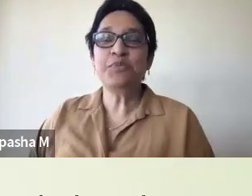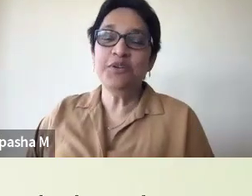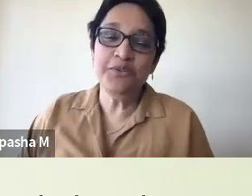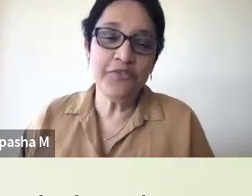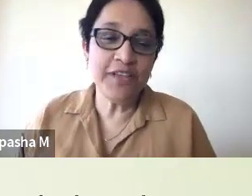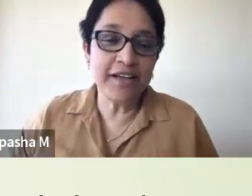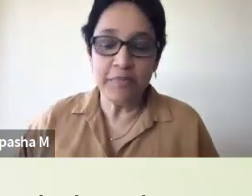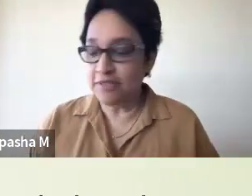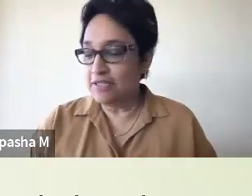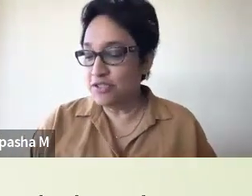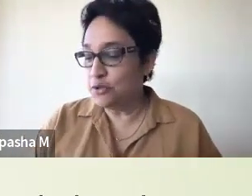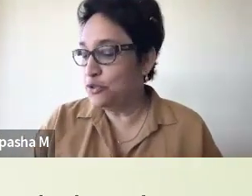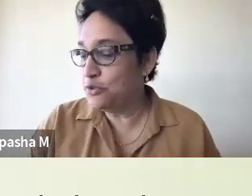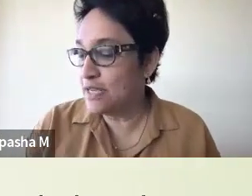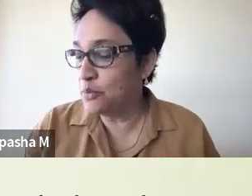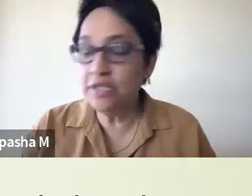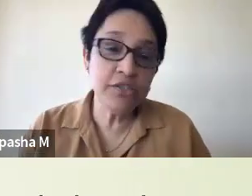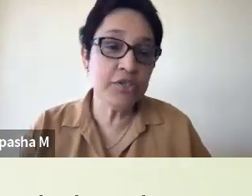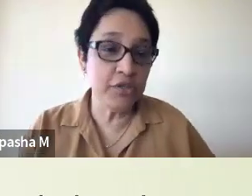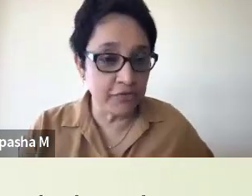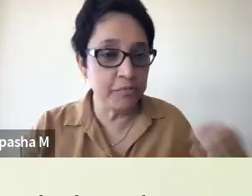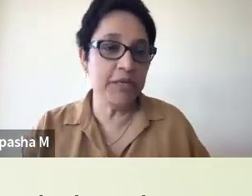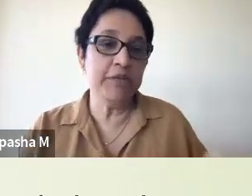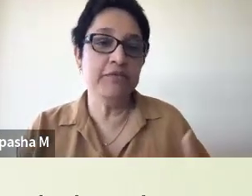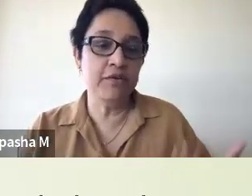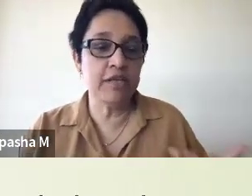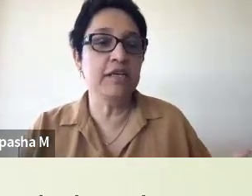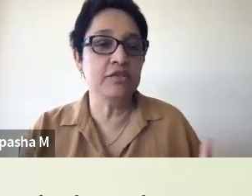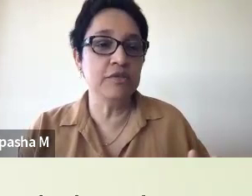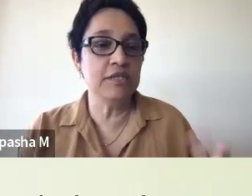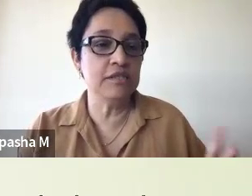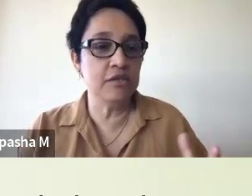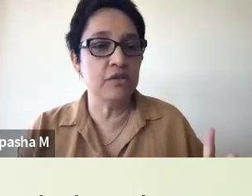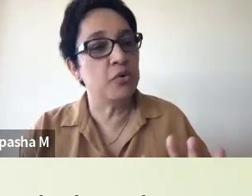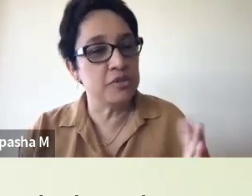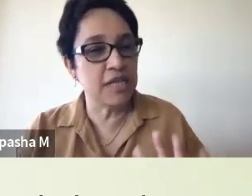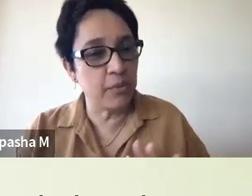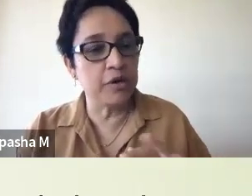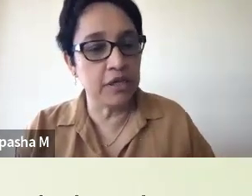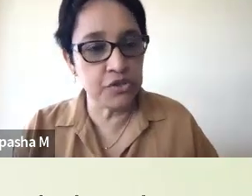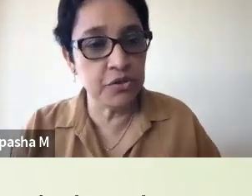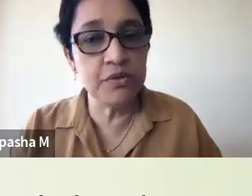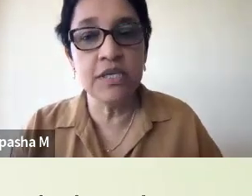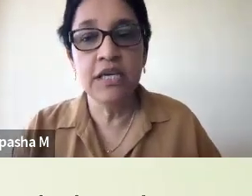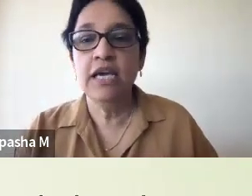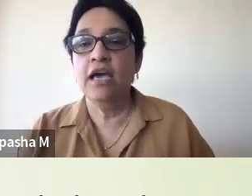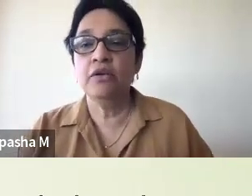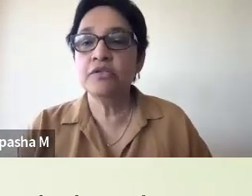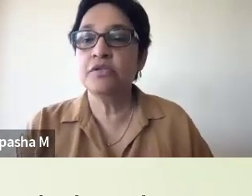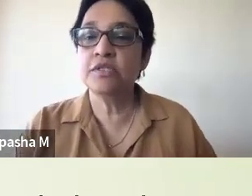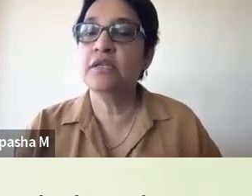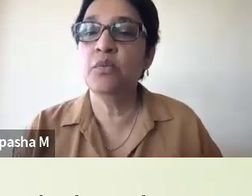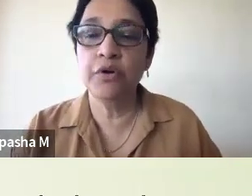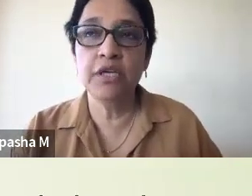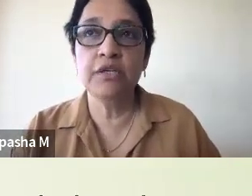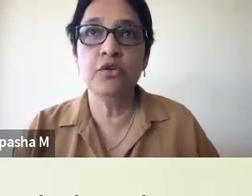I just wanted to reflect a couple things. Joan, you said we need to hear from people if they're running into these, ghost network issues. And